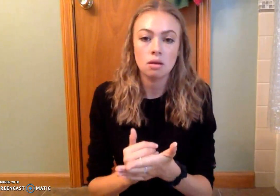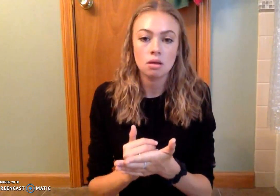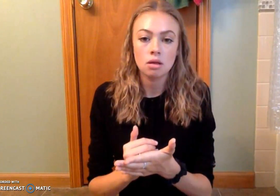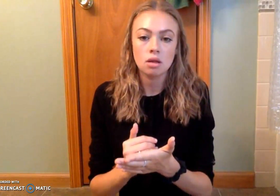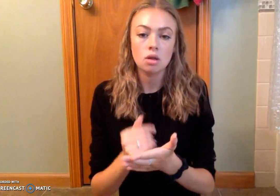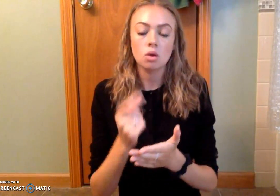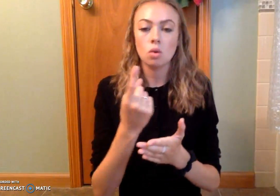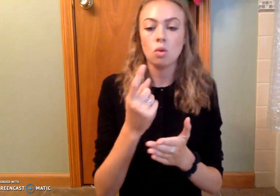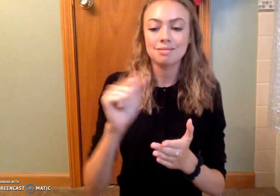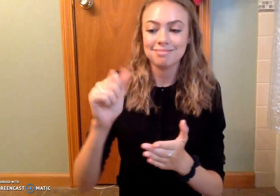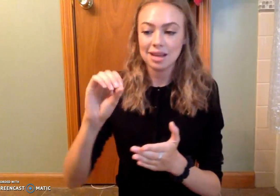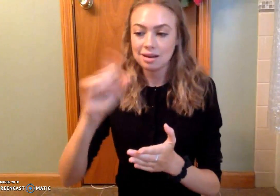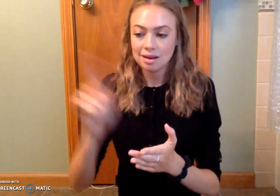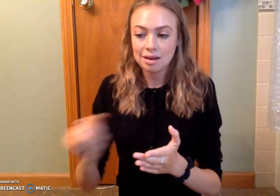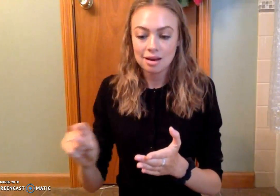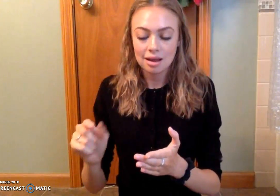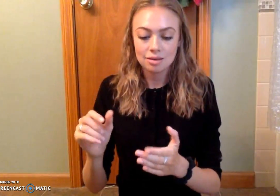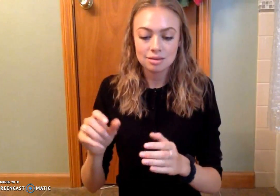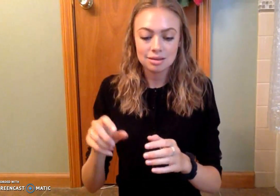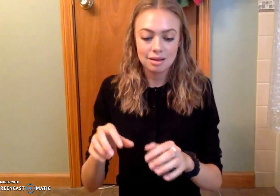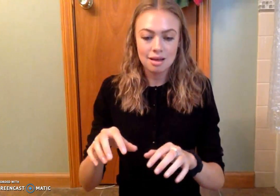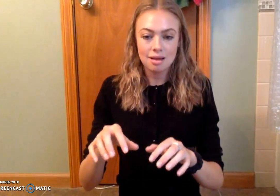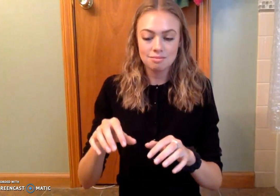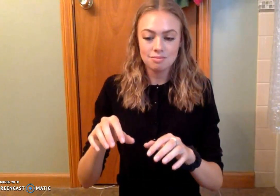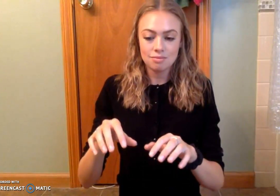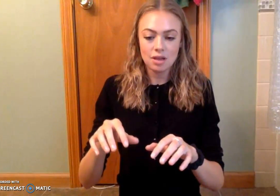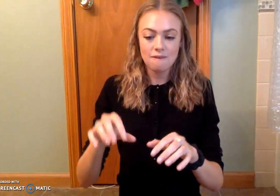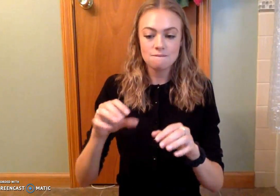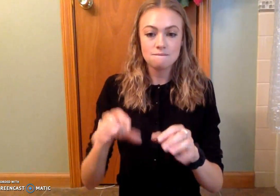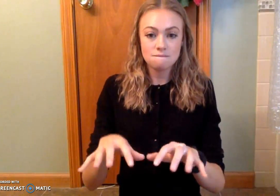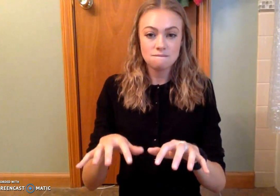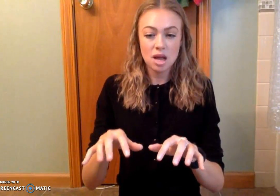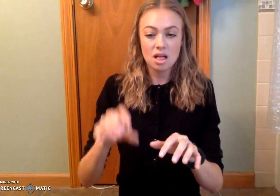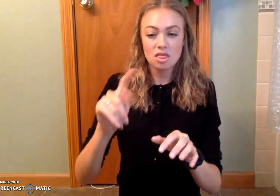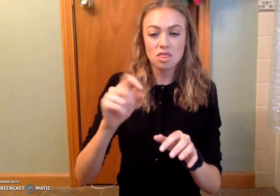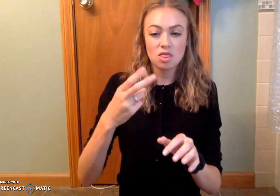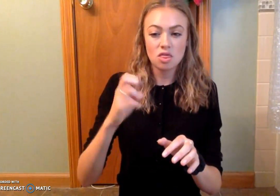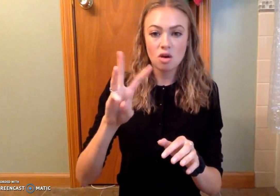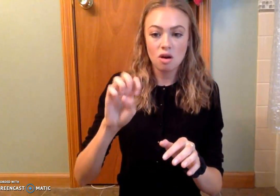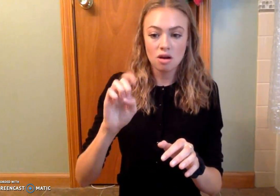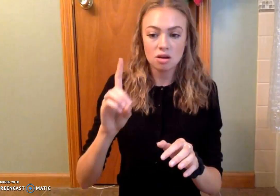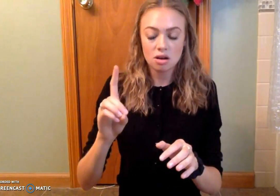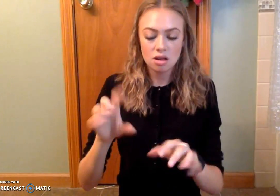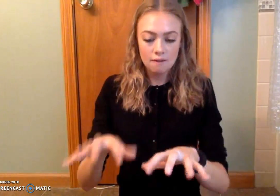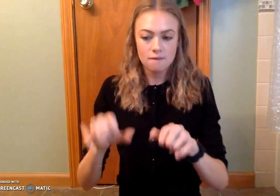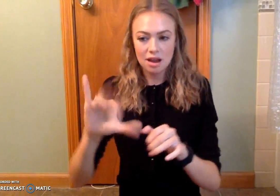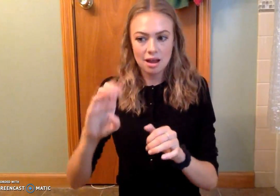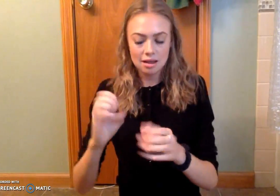chopped spinach, thawed and drained as well. And 4.5